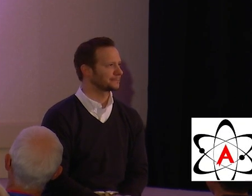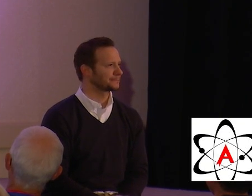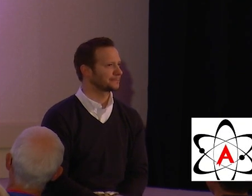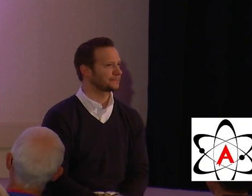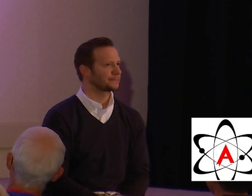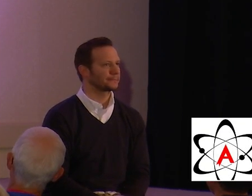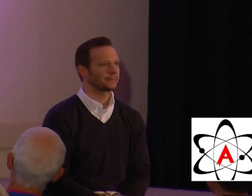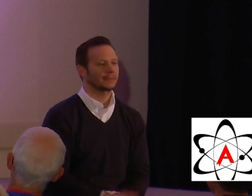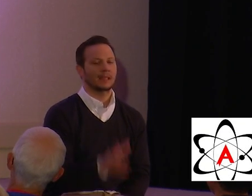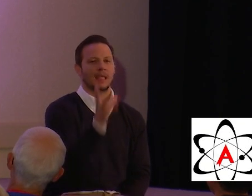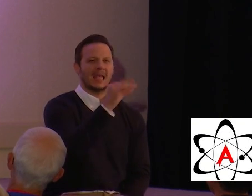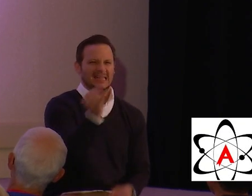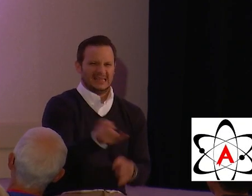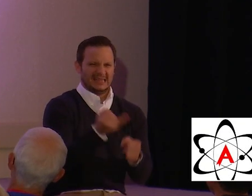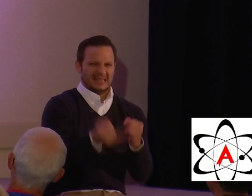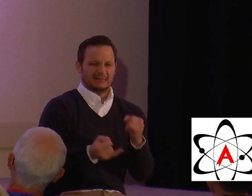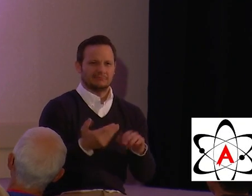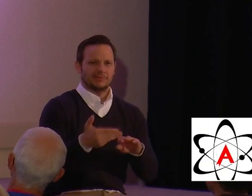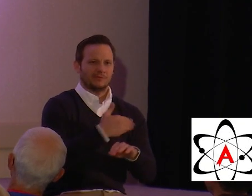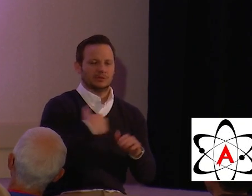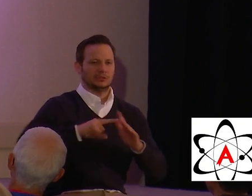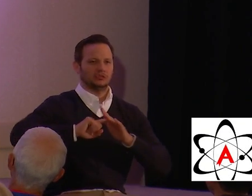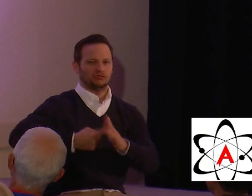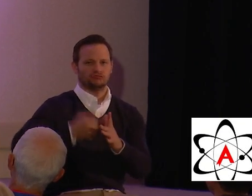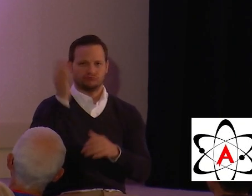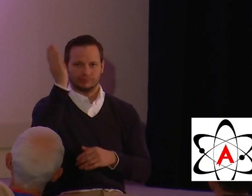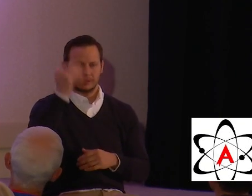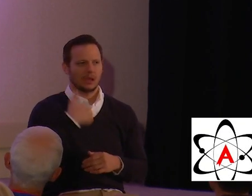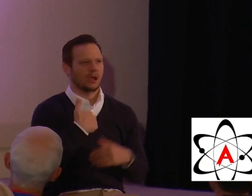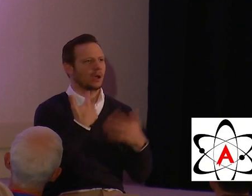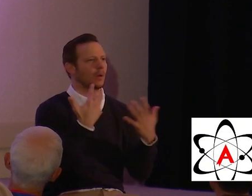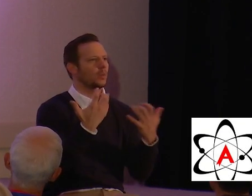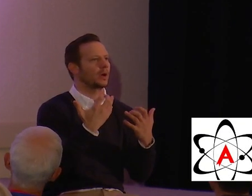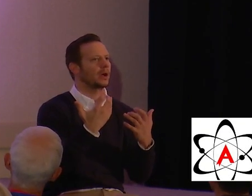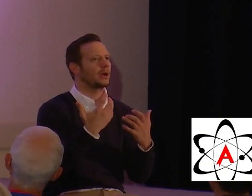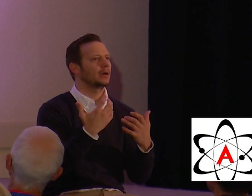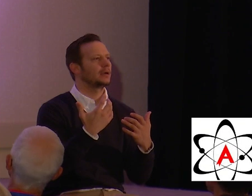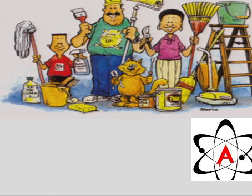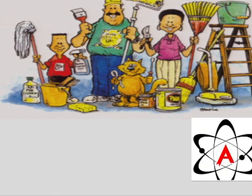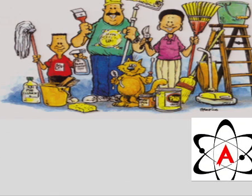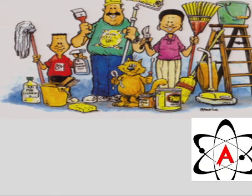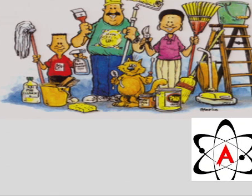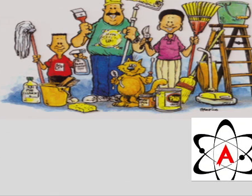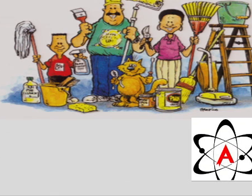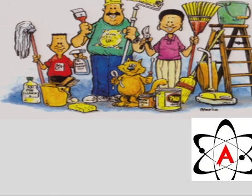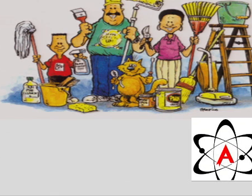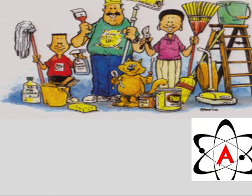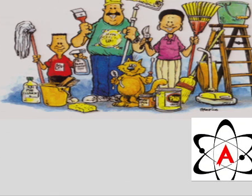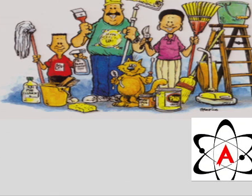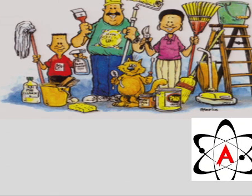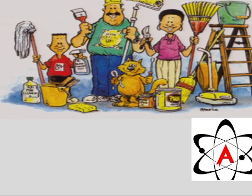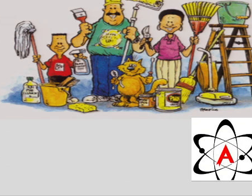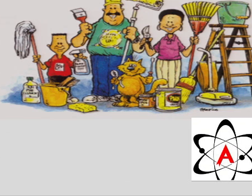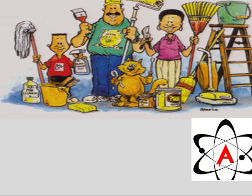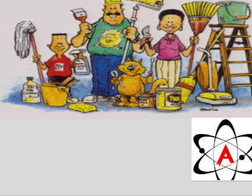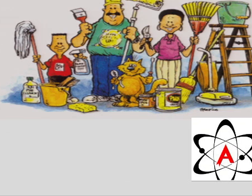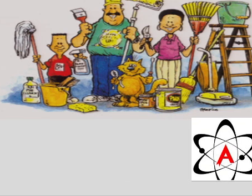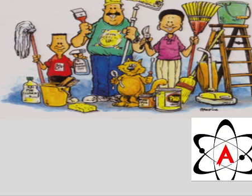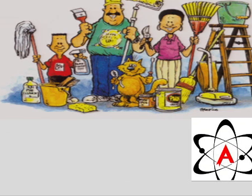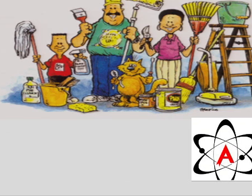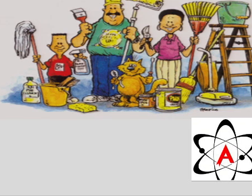And lastly, before I get into the presentation, I want to take a moment to thank all the staff and all the